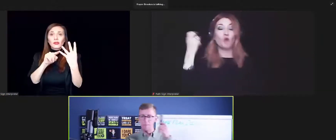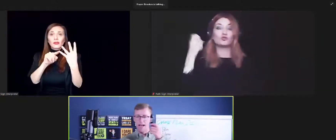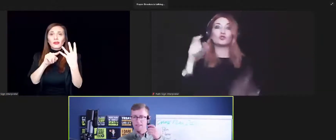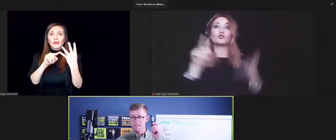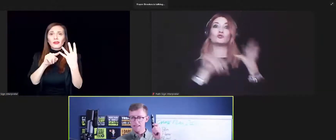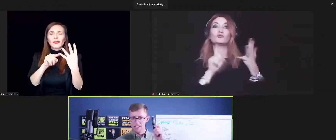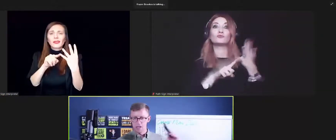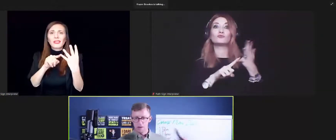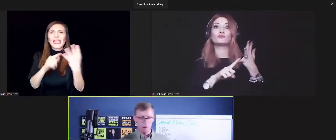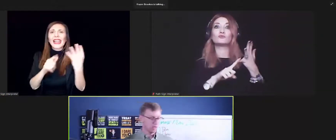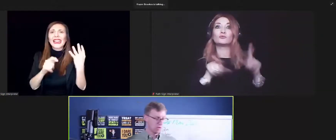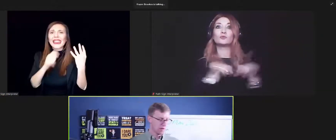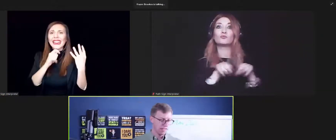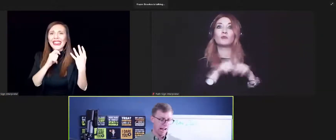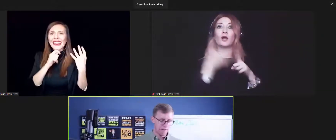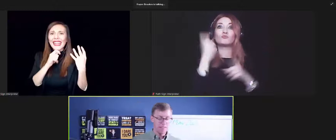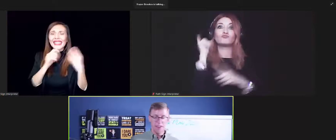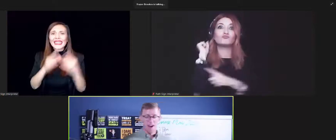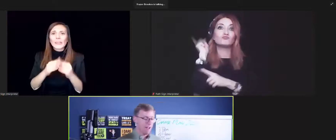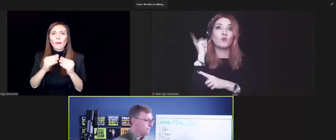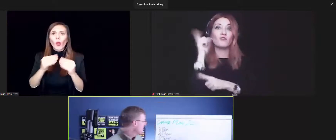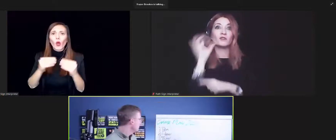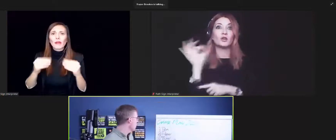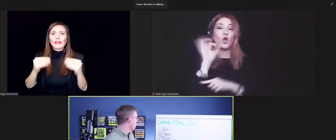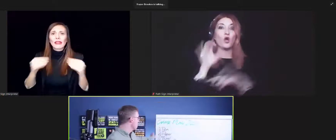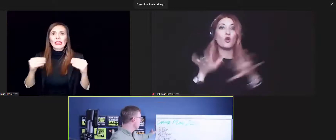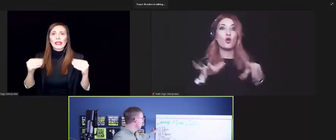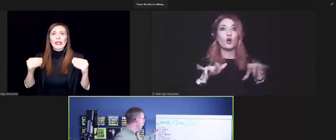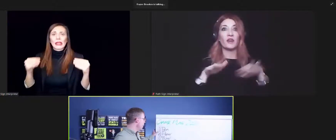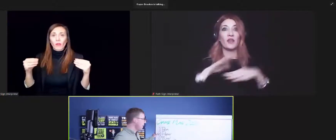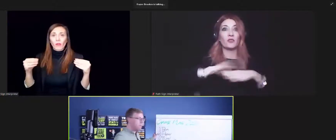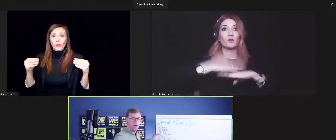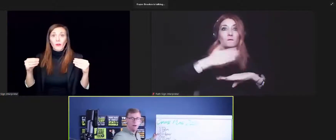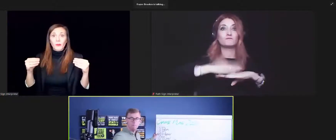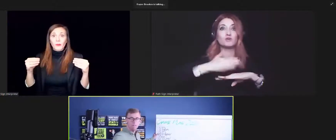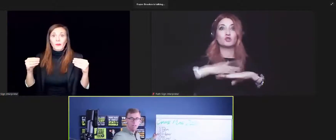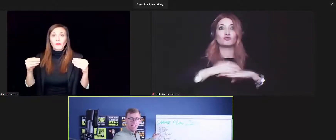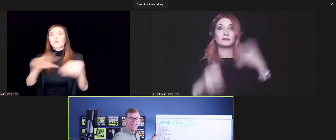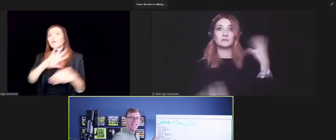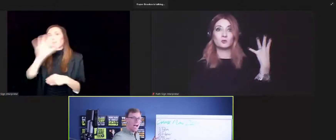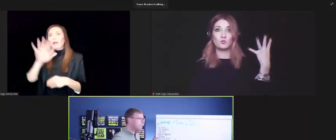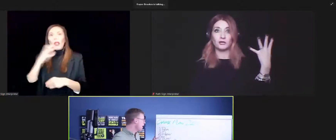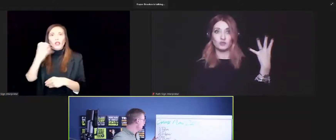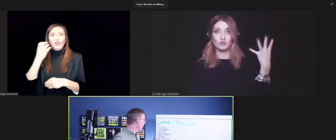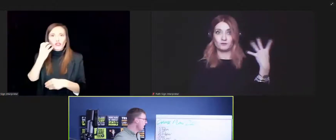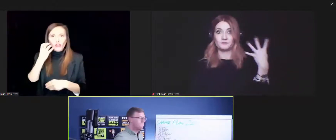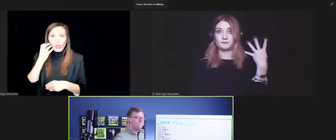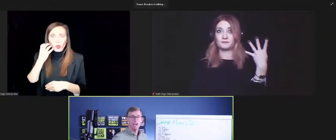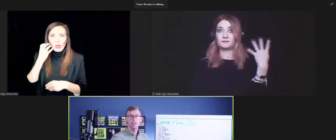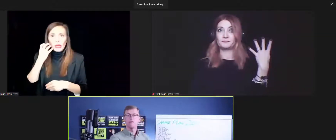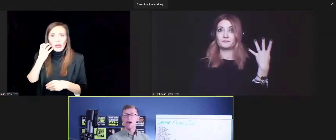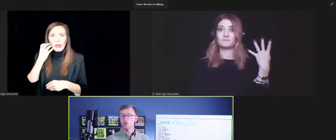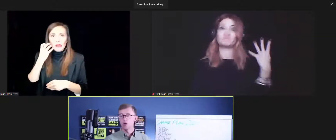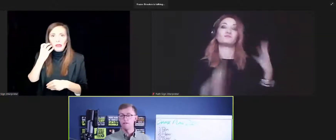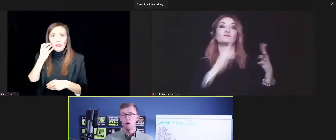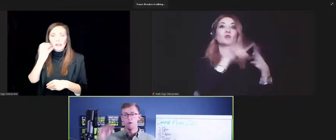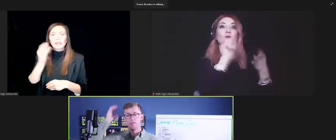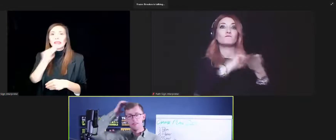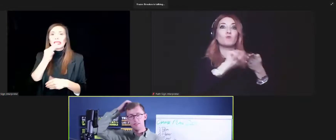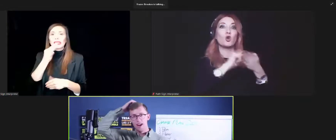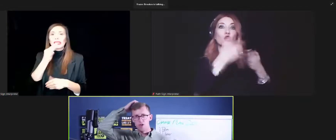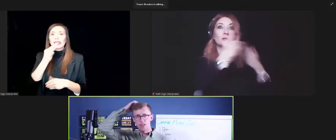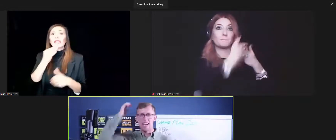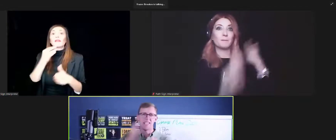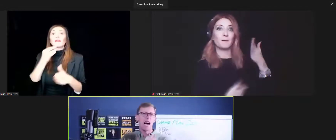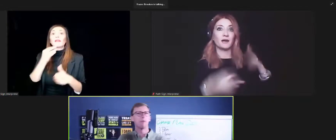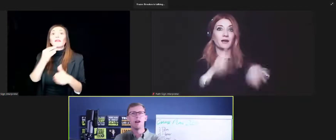That pen is about to die, right? So pen and paper, a timer, and a device or a phone,